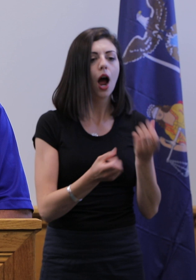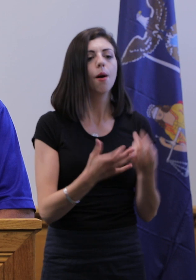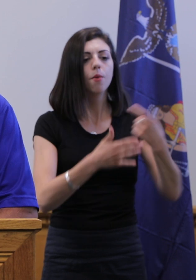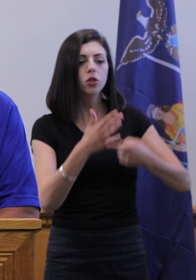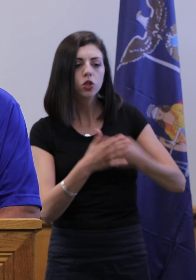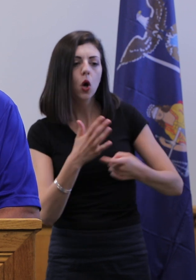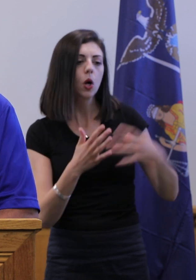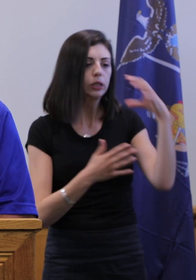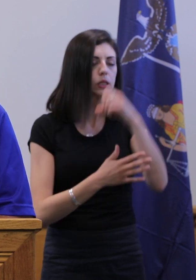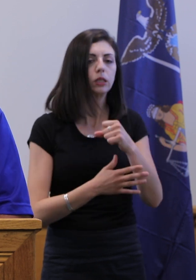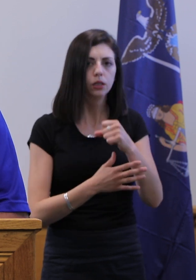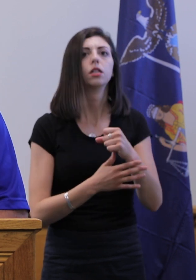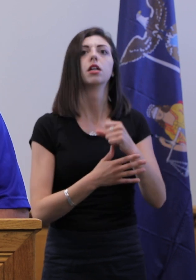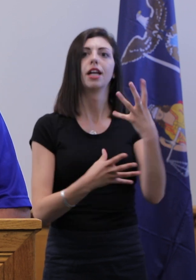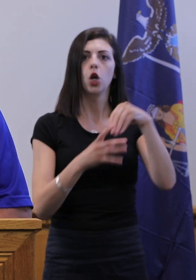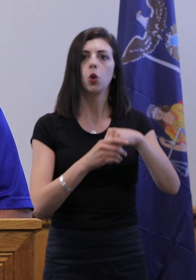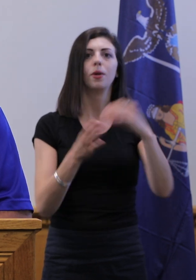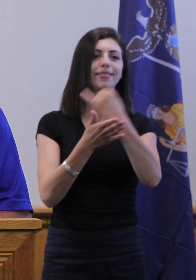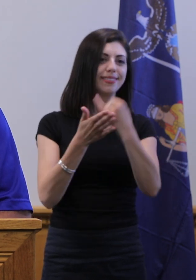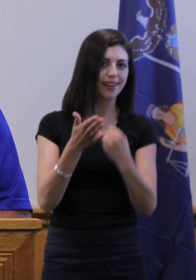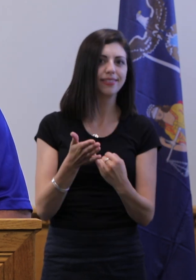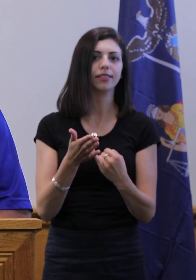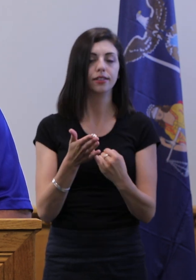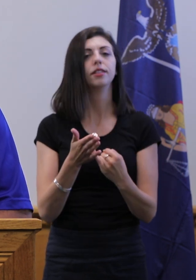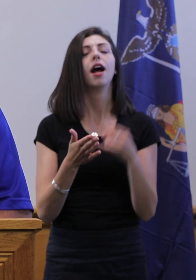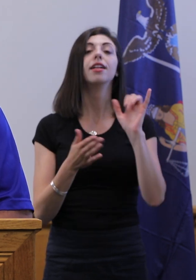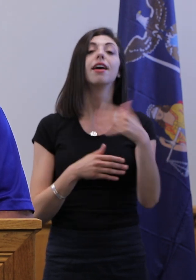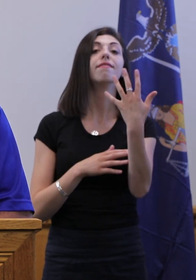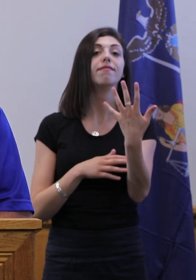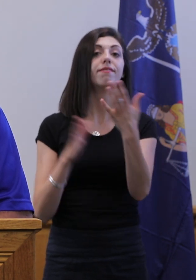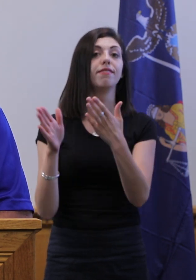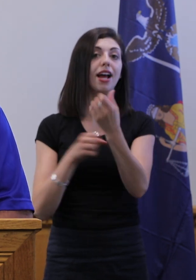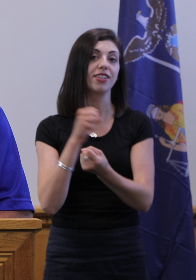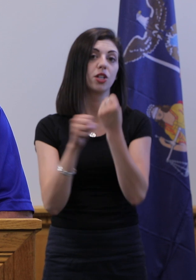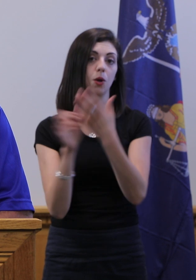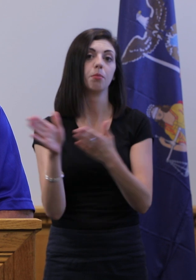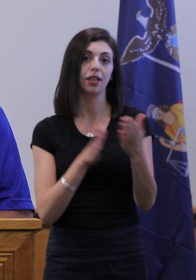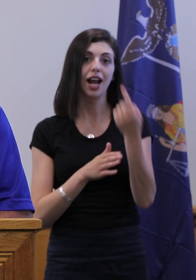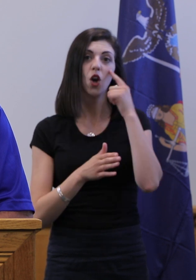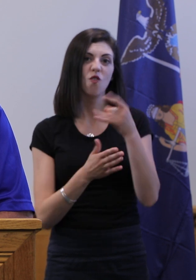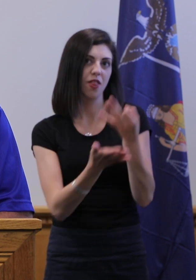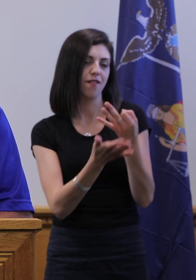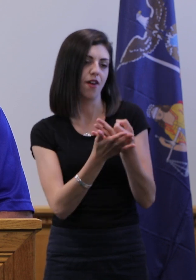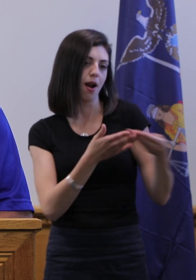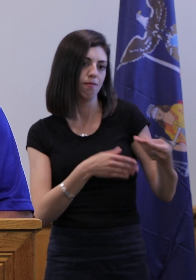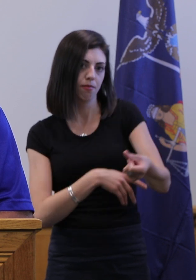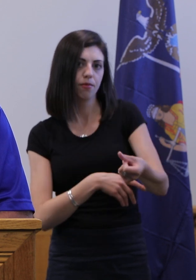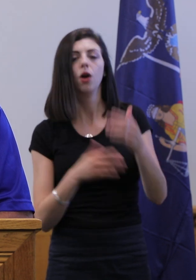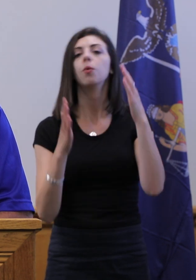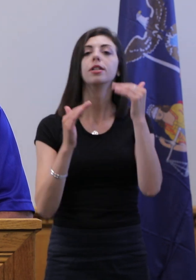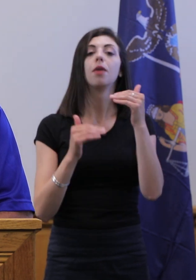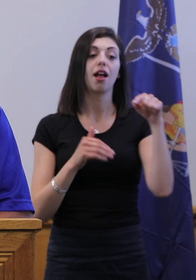design. The design and construction projects are on a 5-year plan for FAA airport funding. We expect this grant will